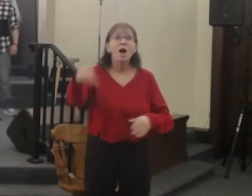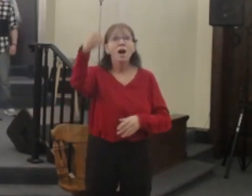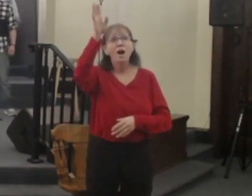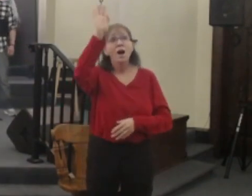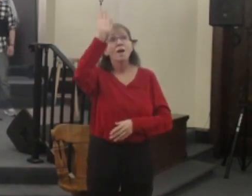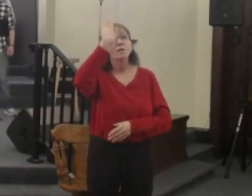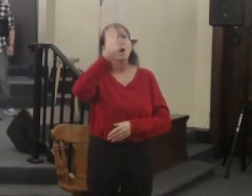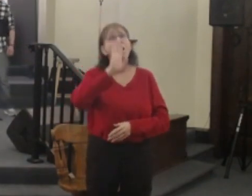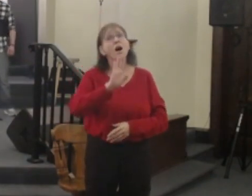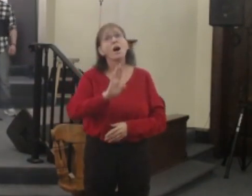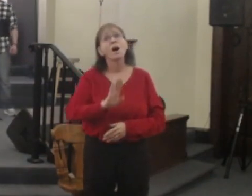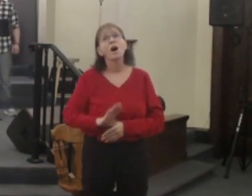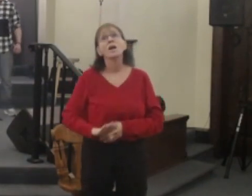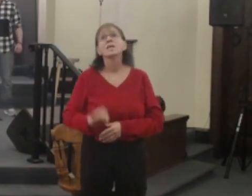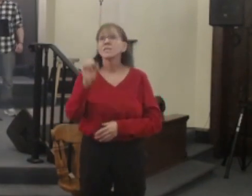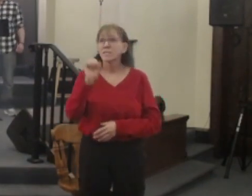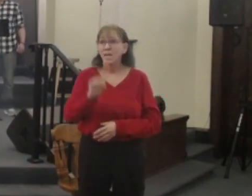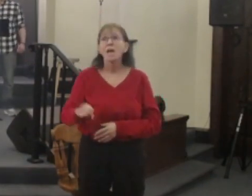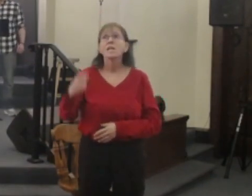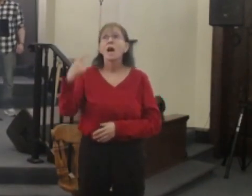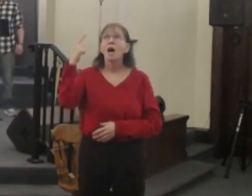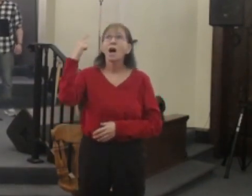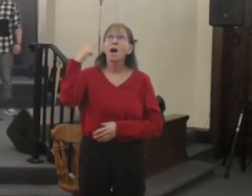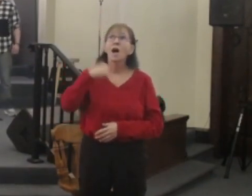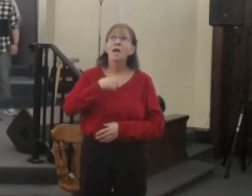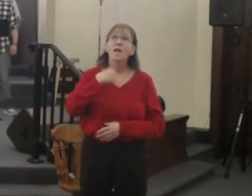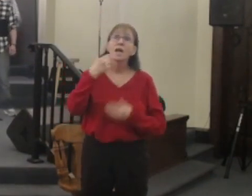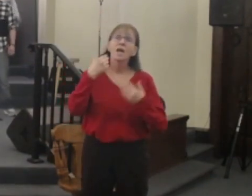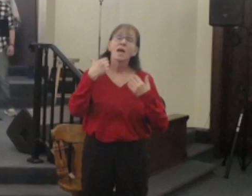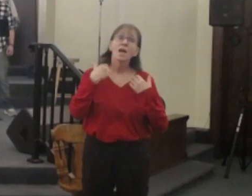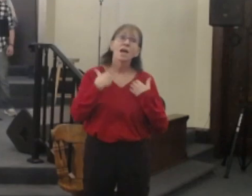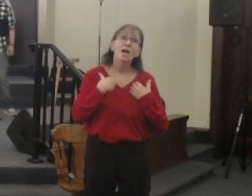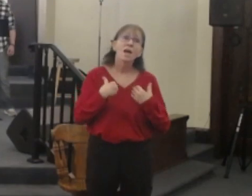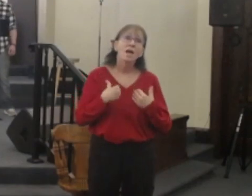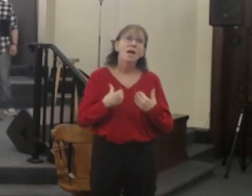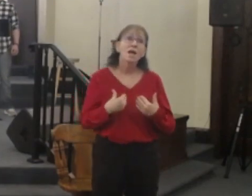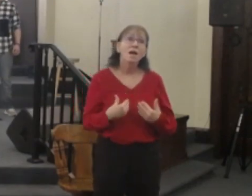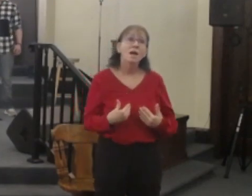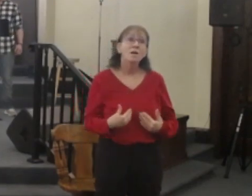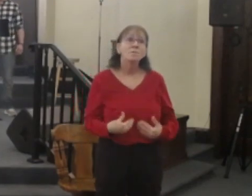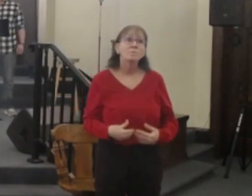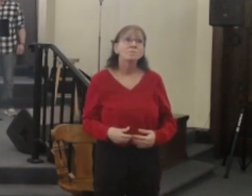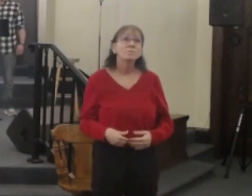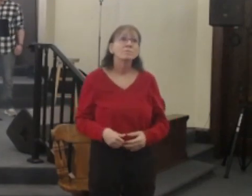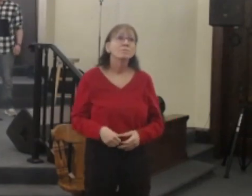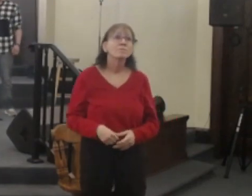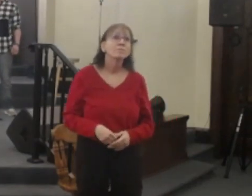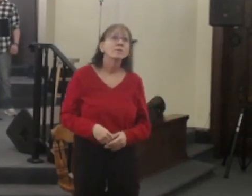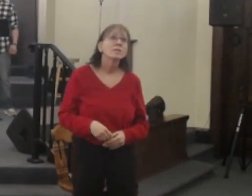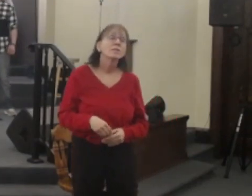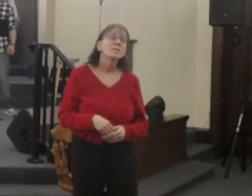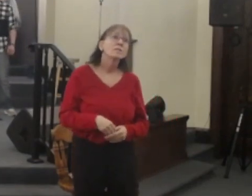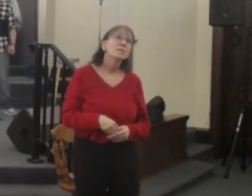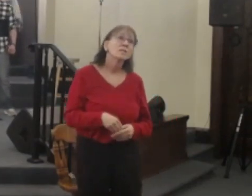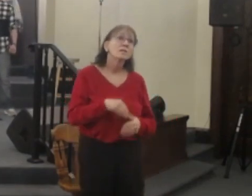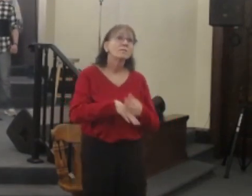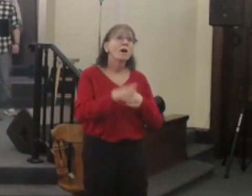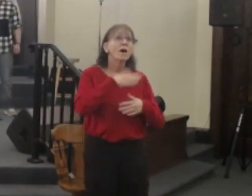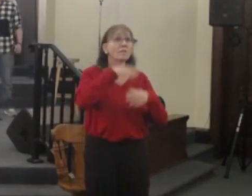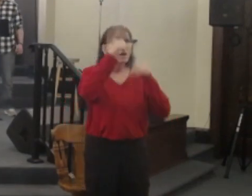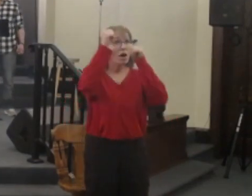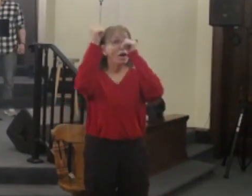child of God. Yes, I am. In my